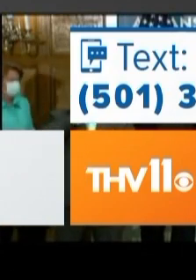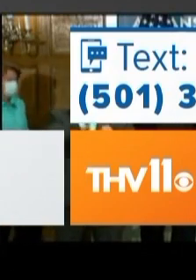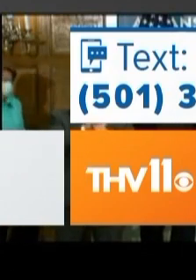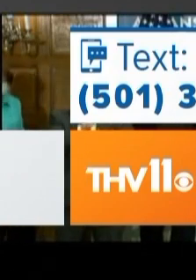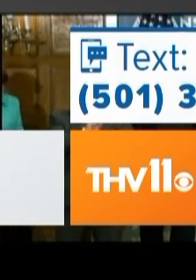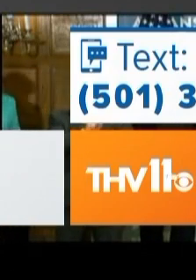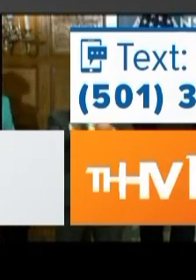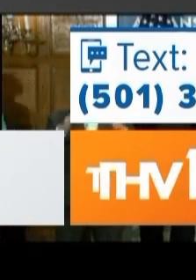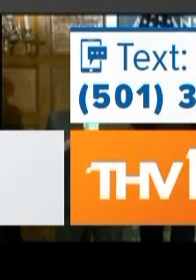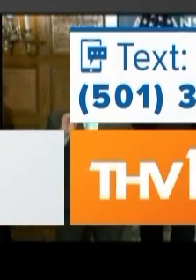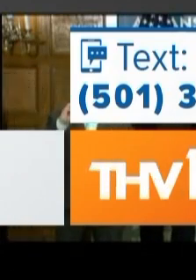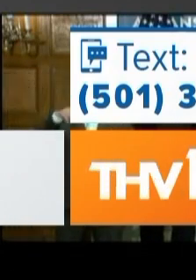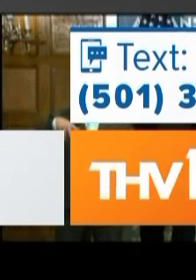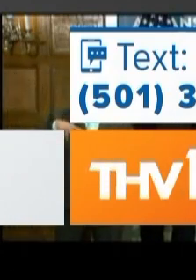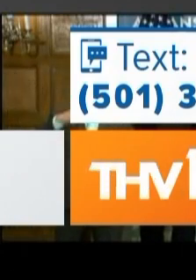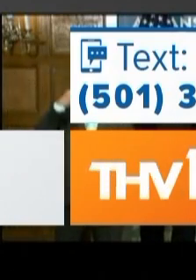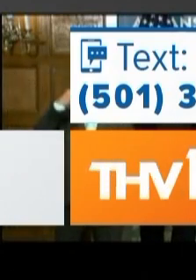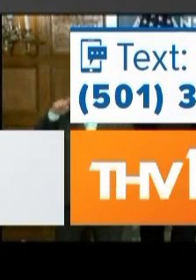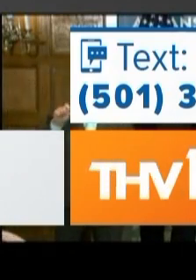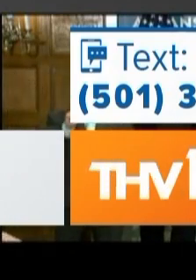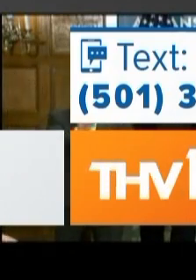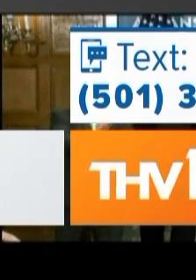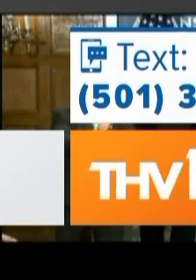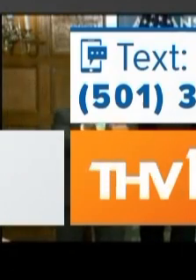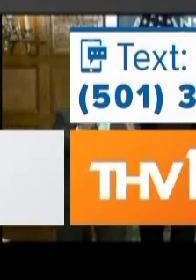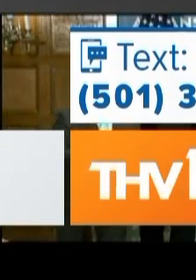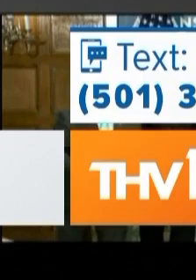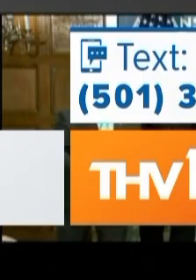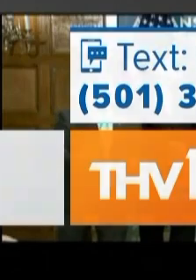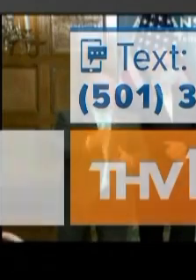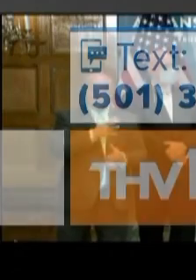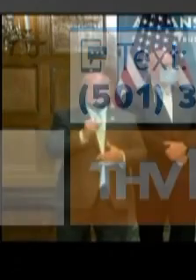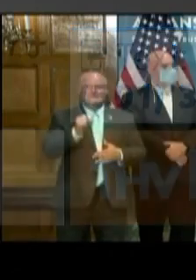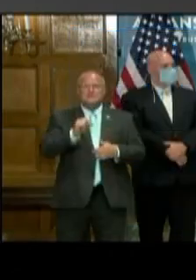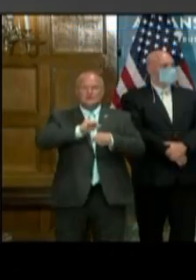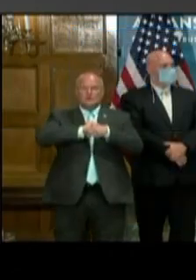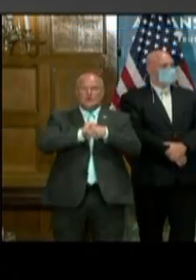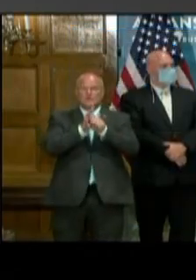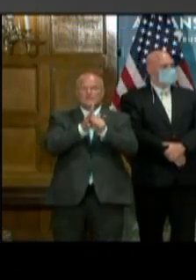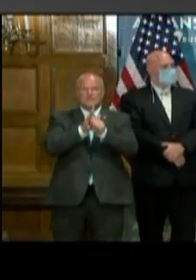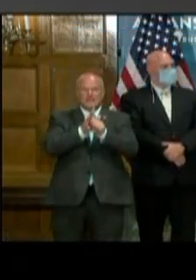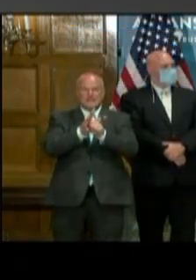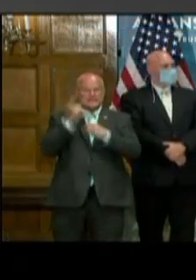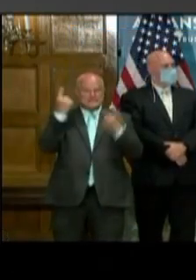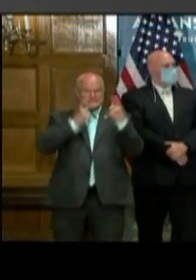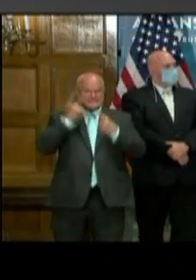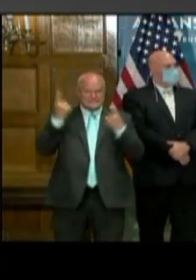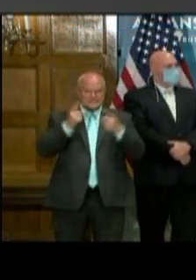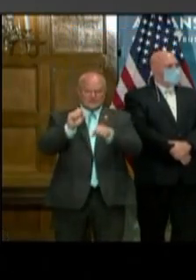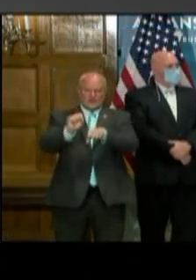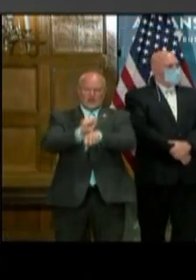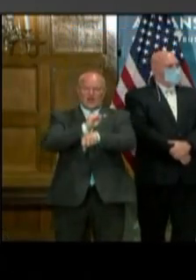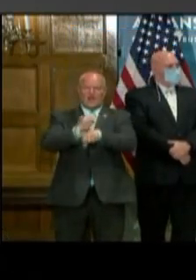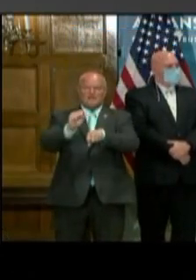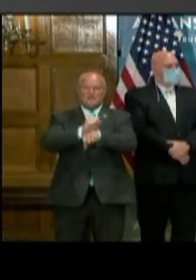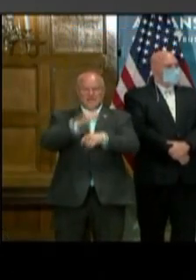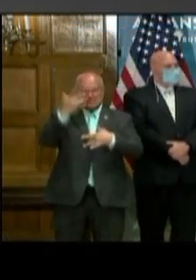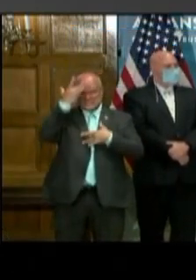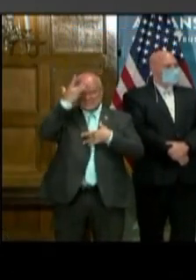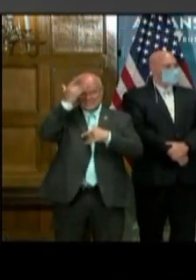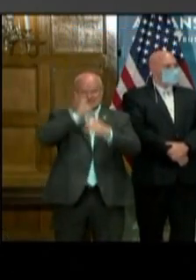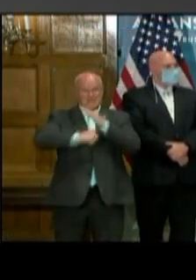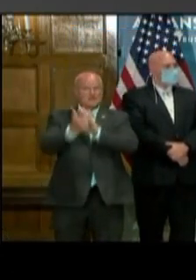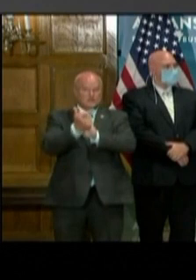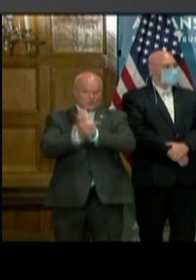assures workers' compensation coverage for the employees. And so COVID-19 is considered an occupational disease under